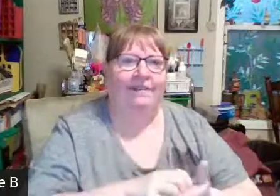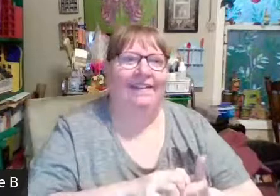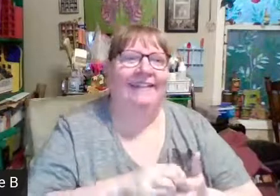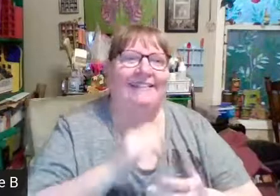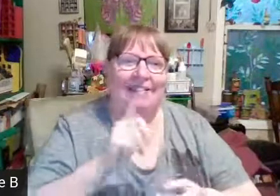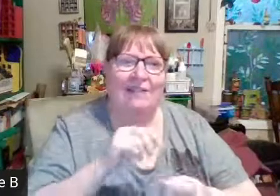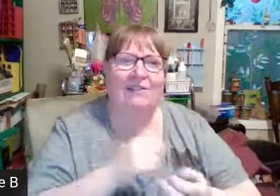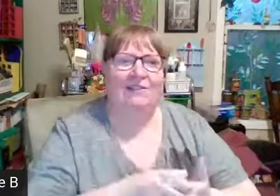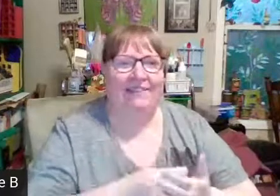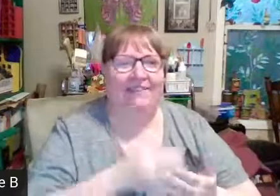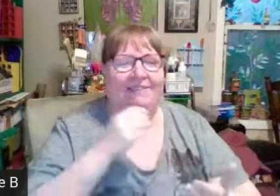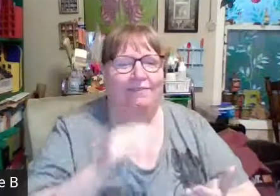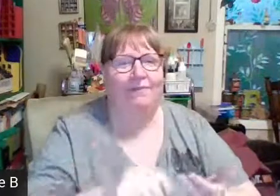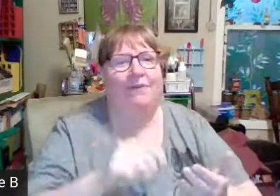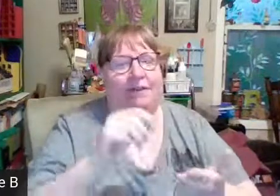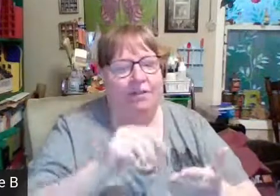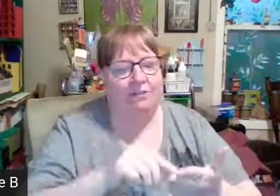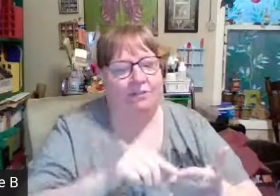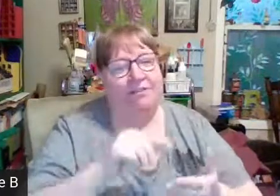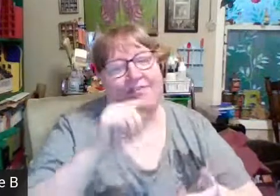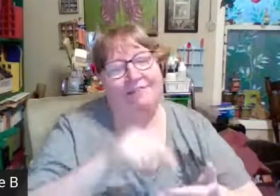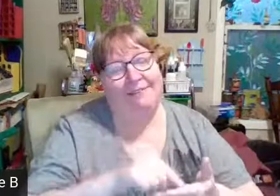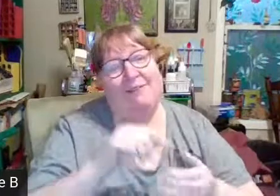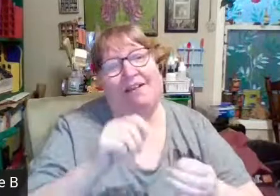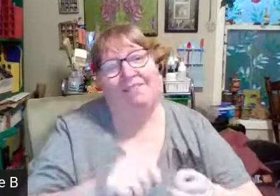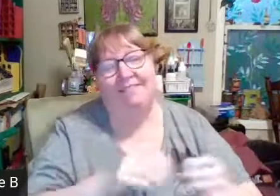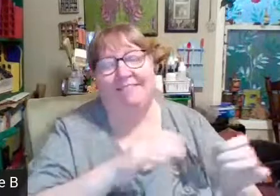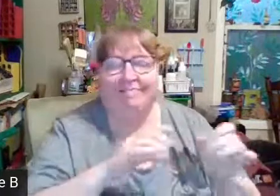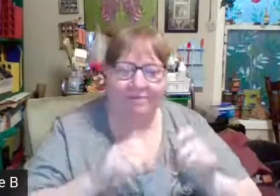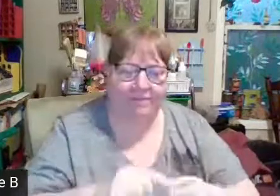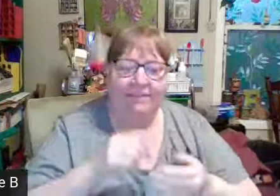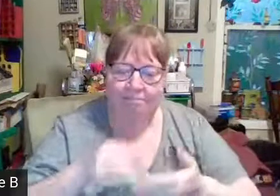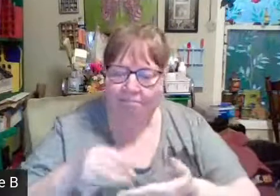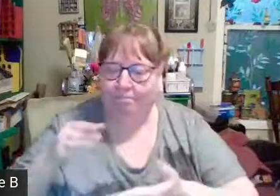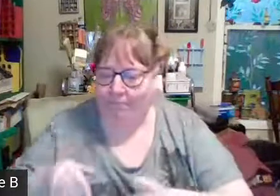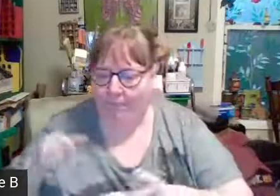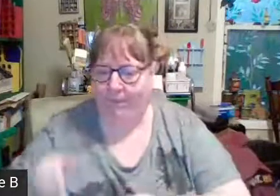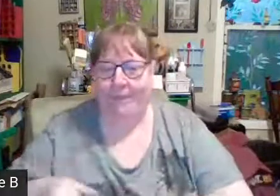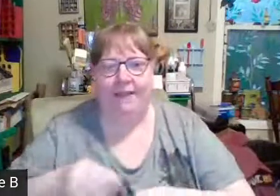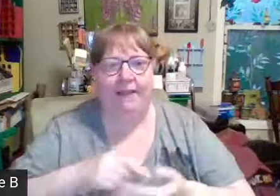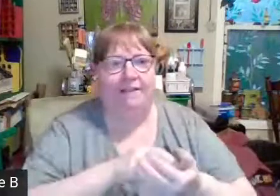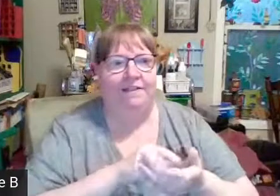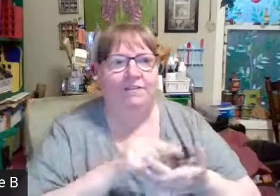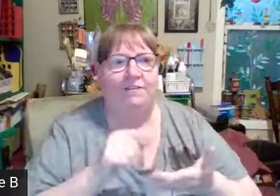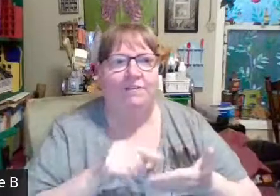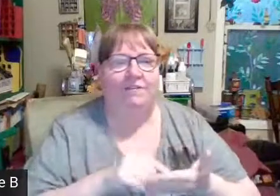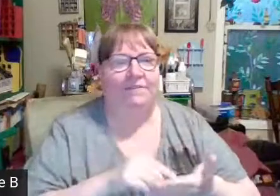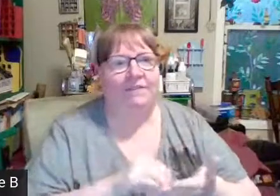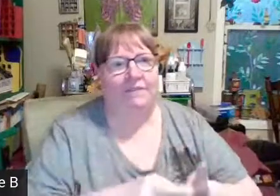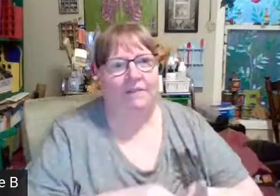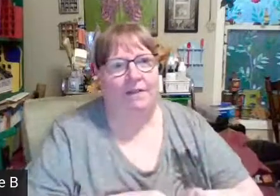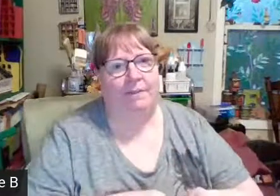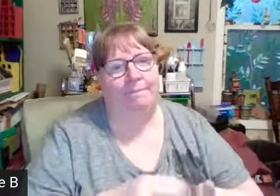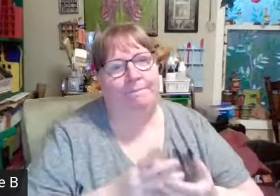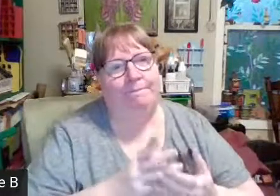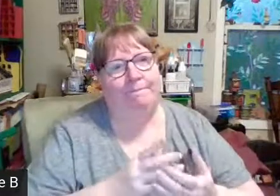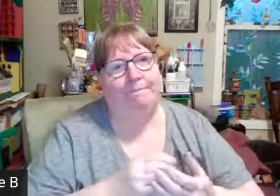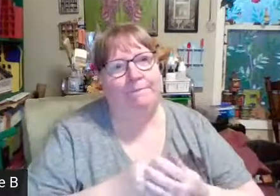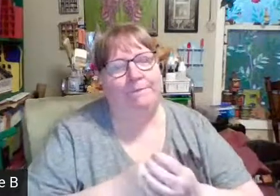I mean, because I don't get to be as detailed. I wish I could. I miss the days of being able to pack the bags as detailed as they do, because I